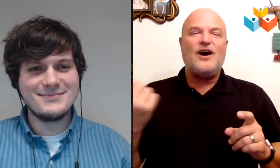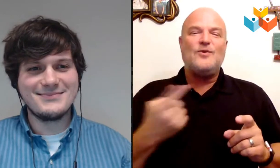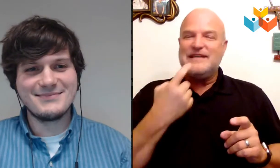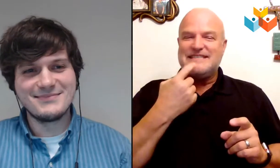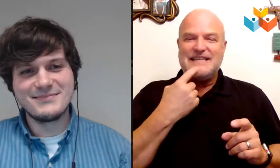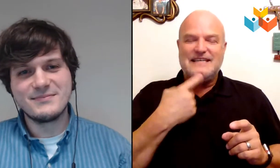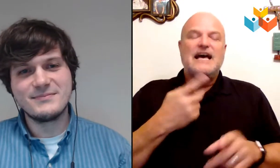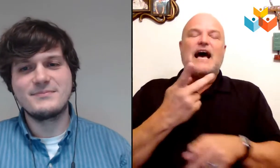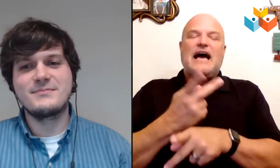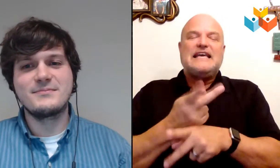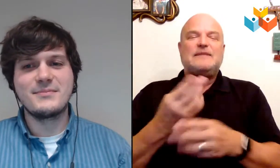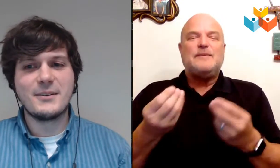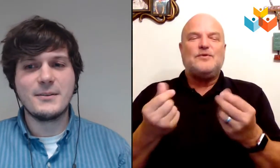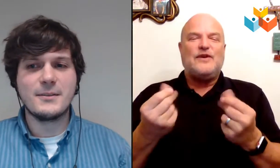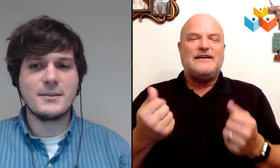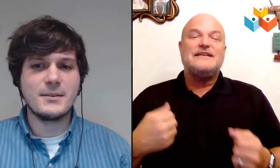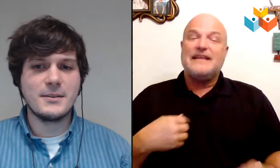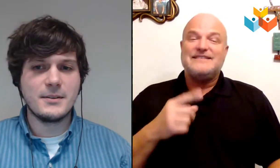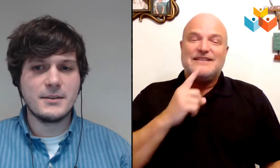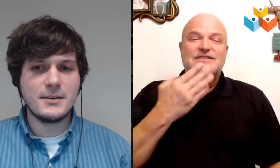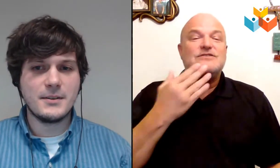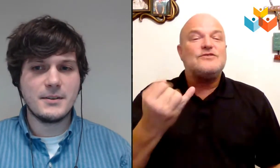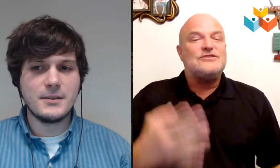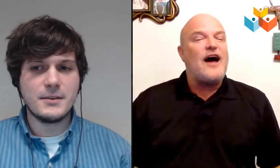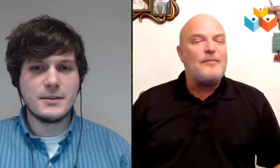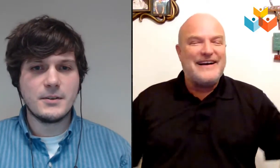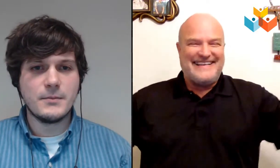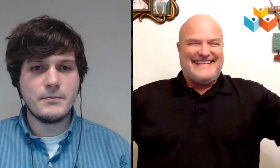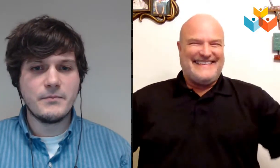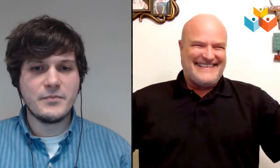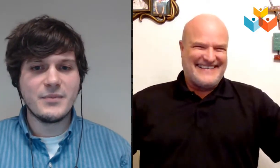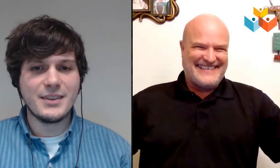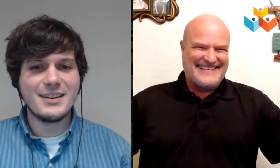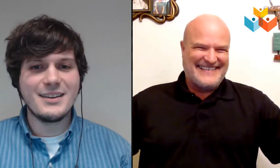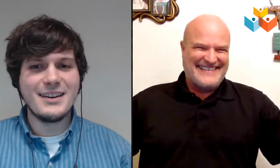but she always says I keep him grounded, and she does a good job.